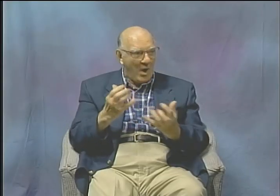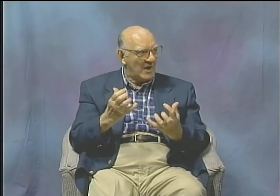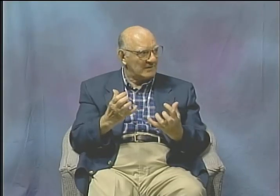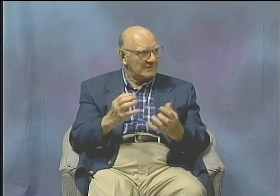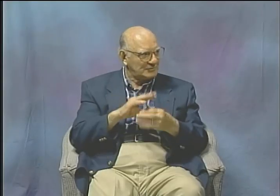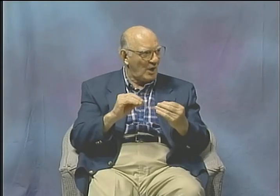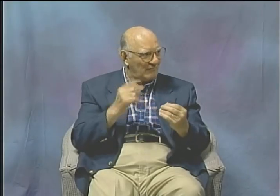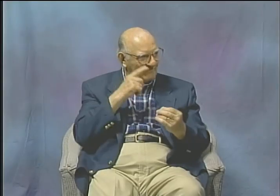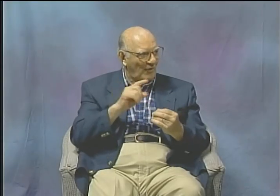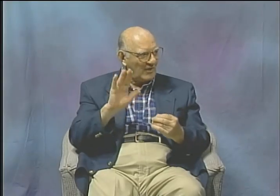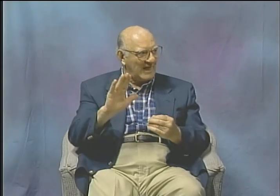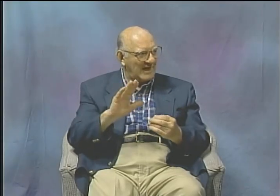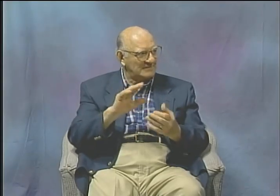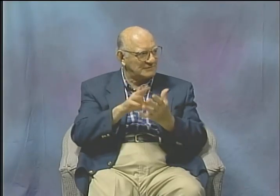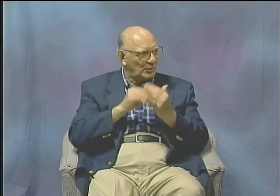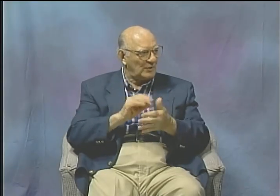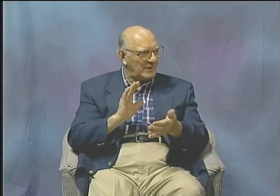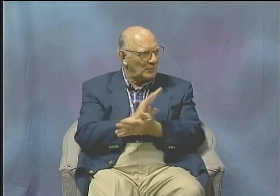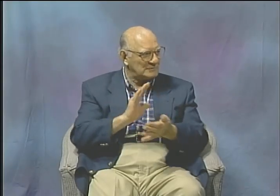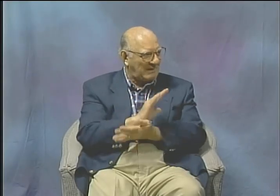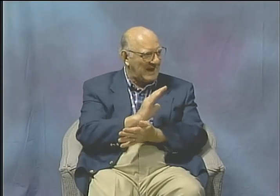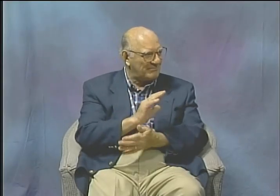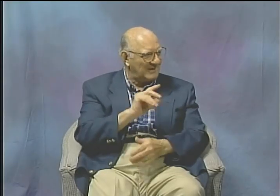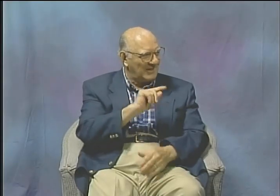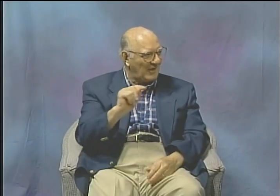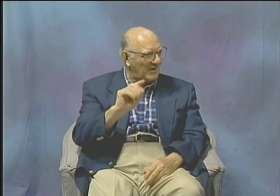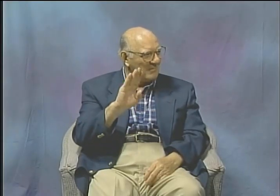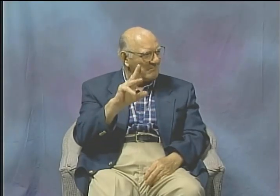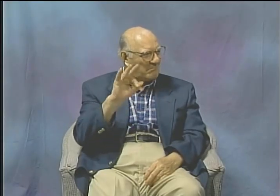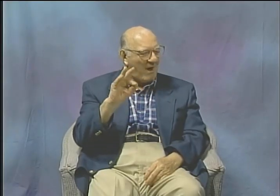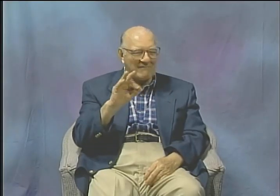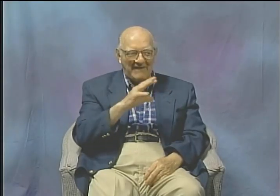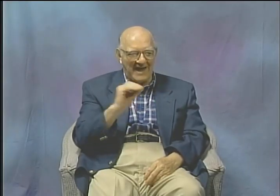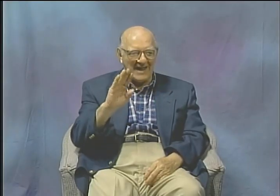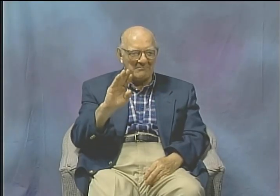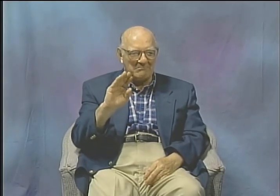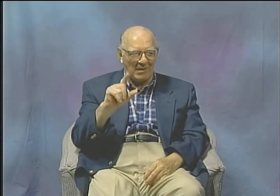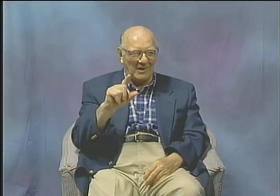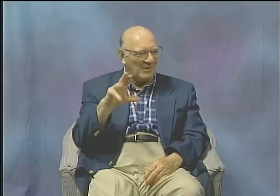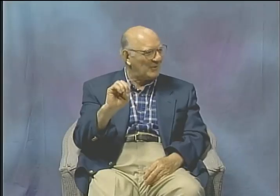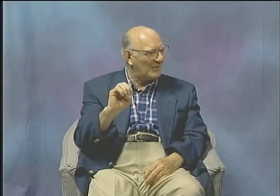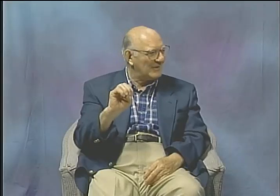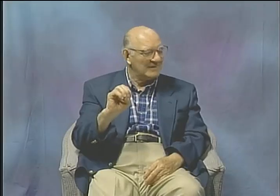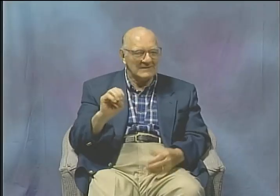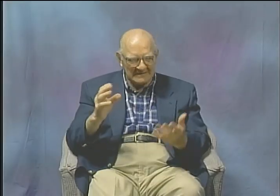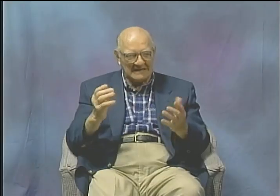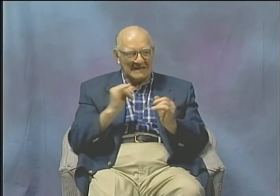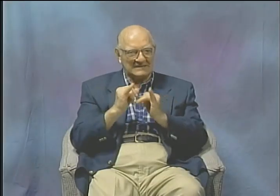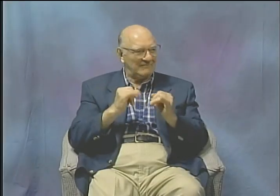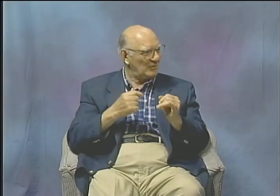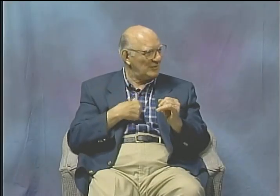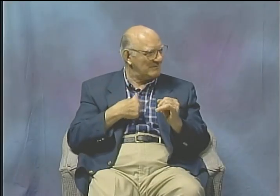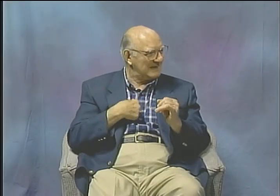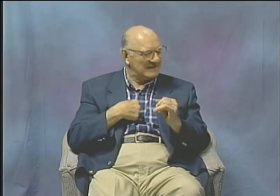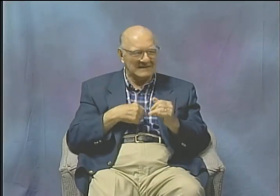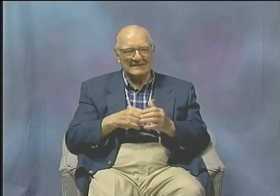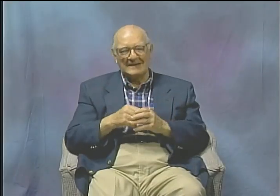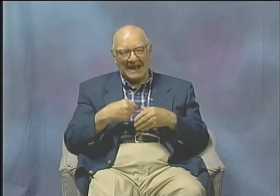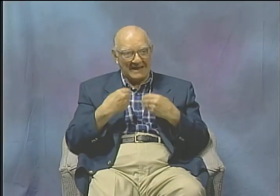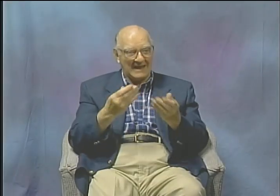wanted the story for their student newspaper, The Buff and Blue. Interviewed me. I gave